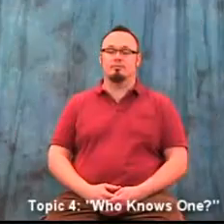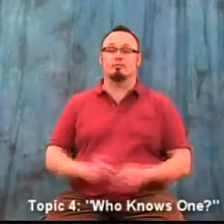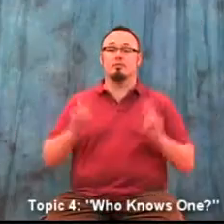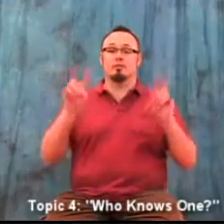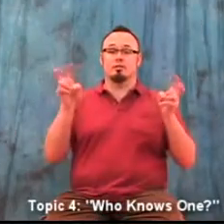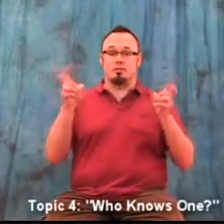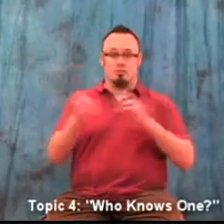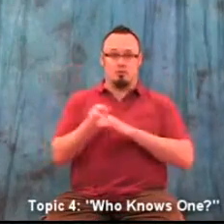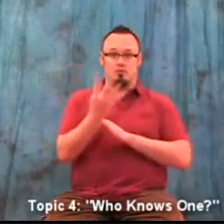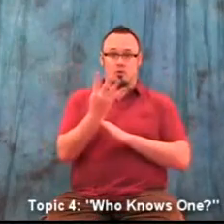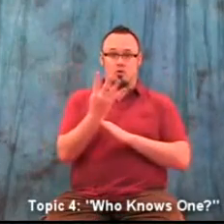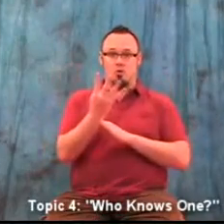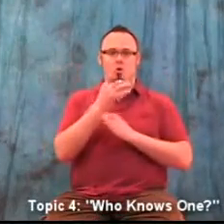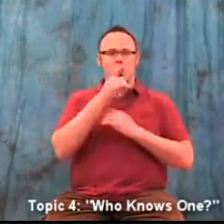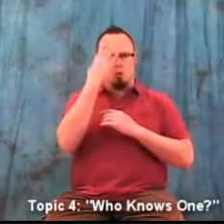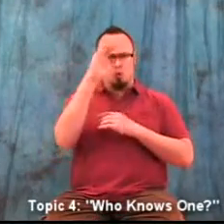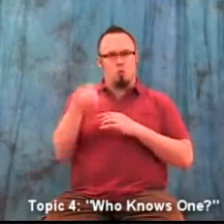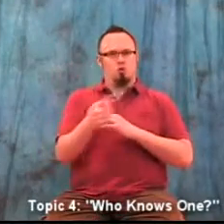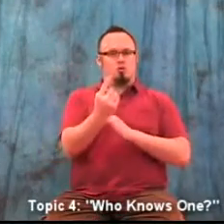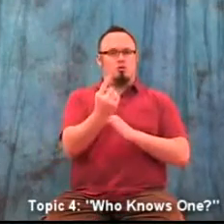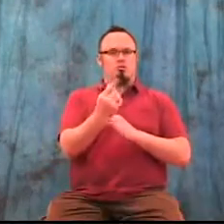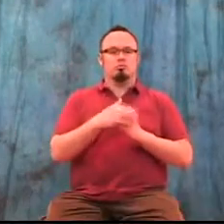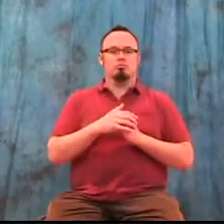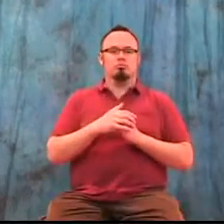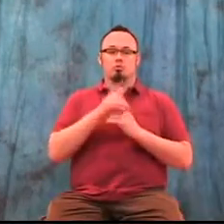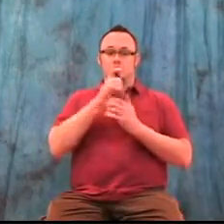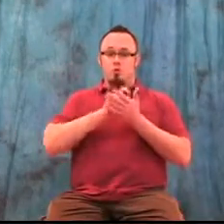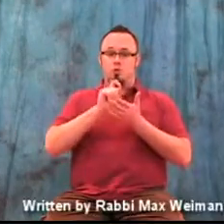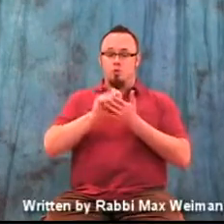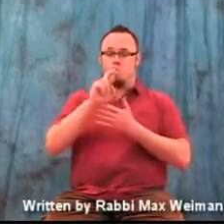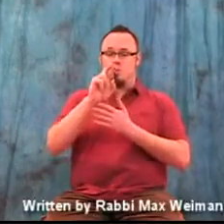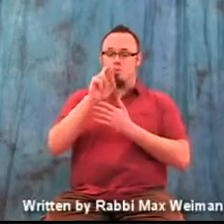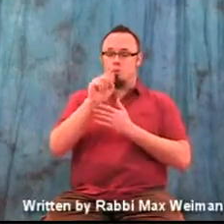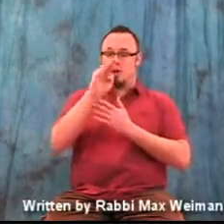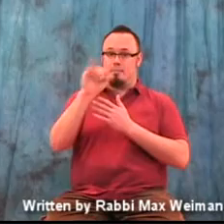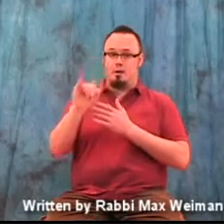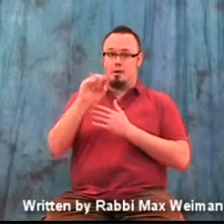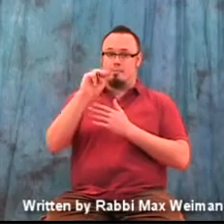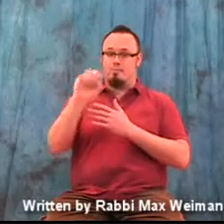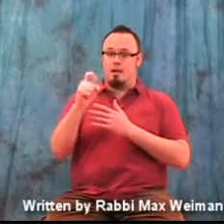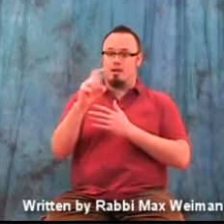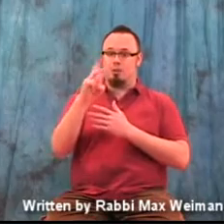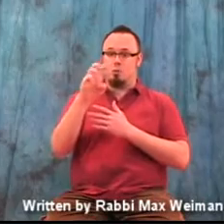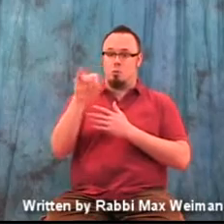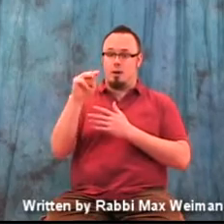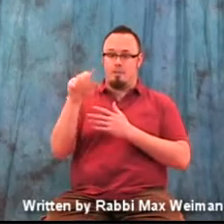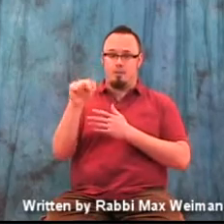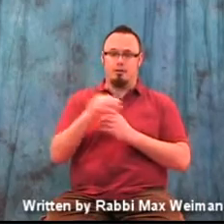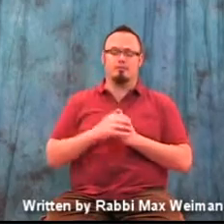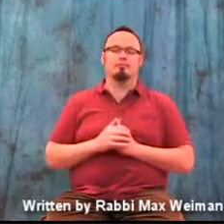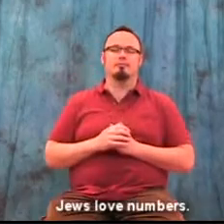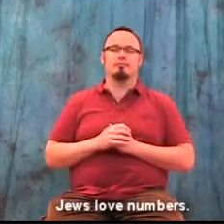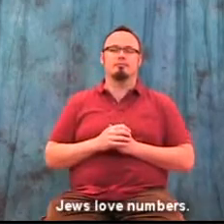Topic 4, Who Knows One, written by Rabbi Max Wyman. Jews love